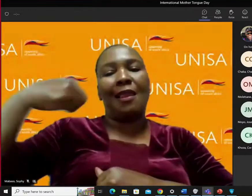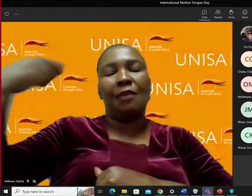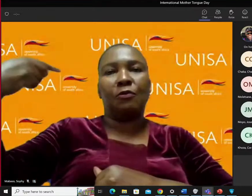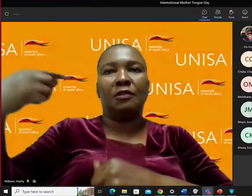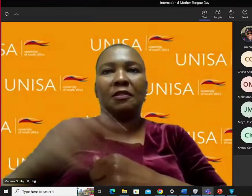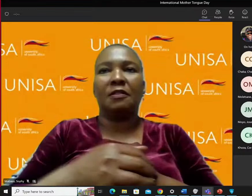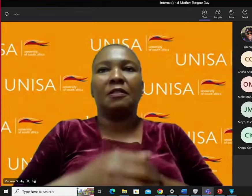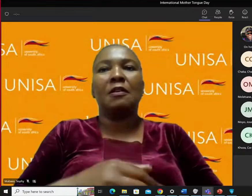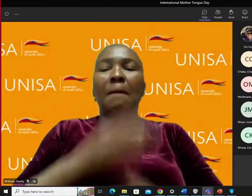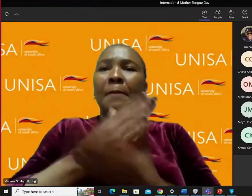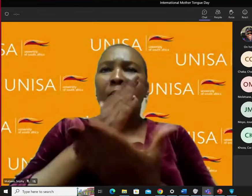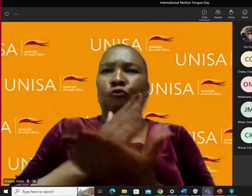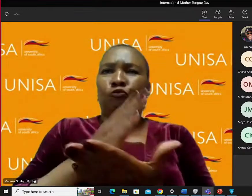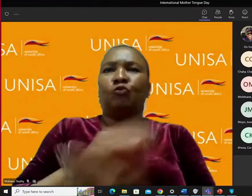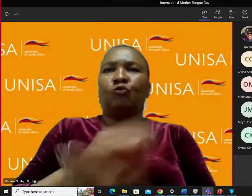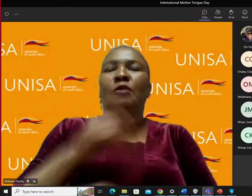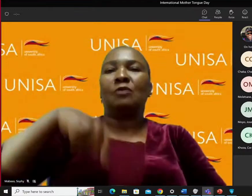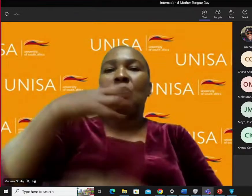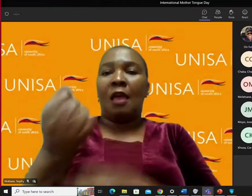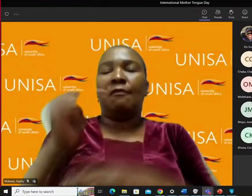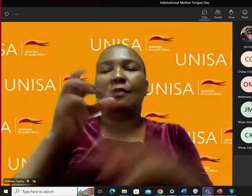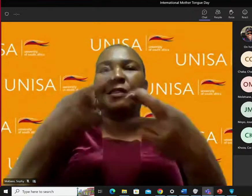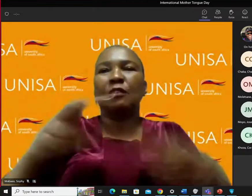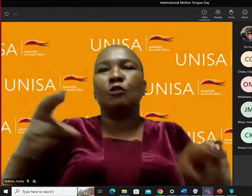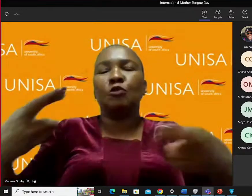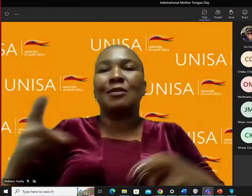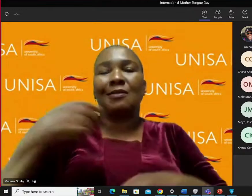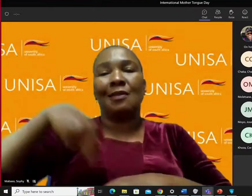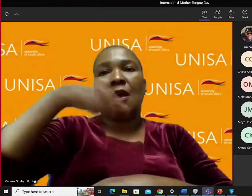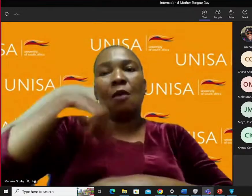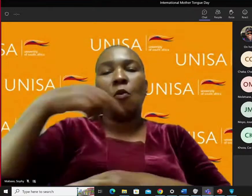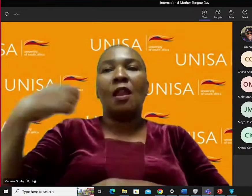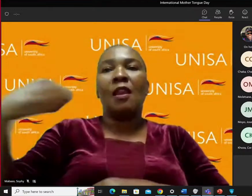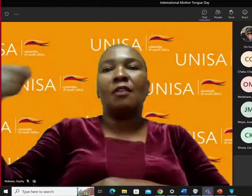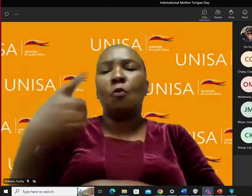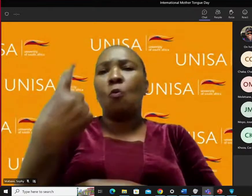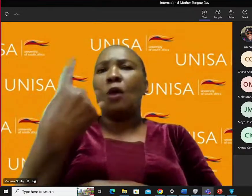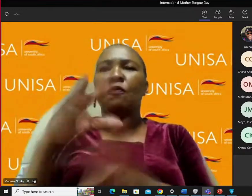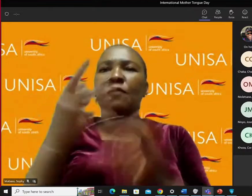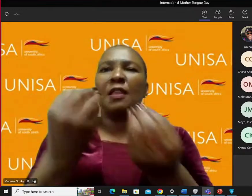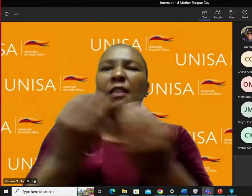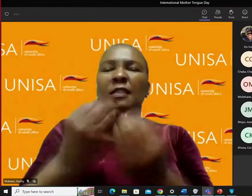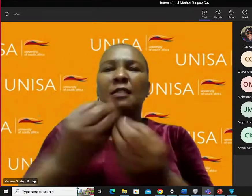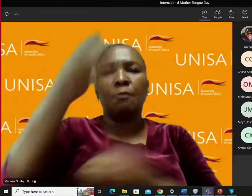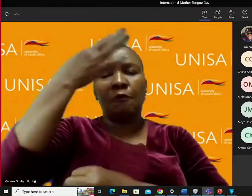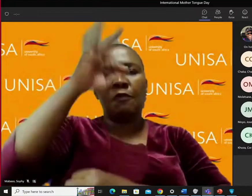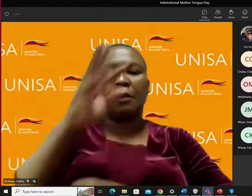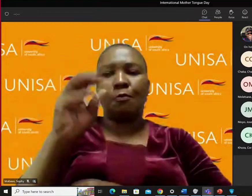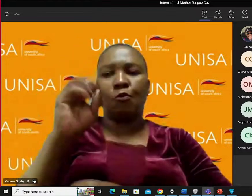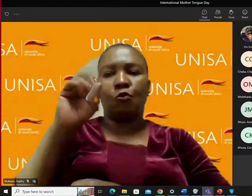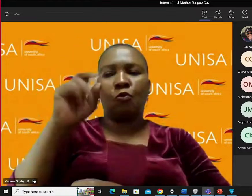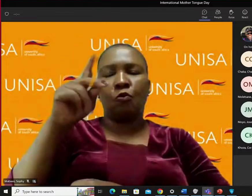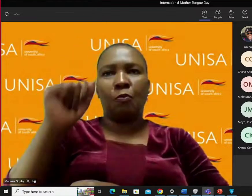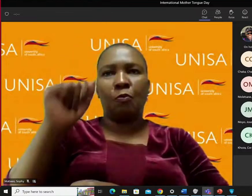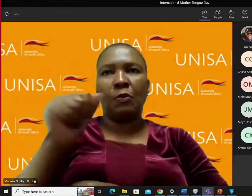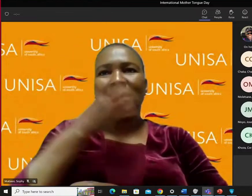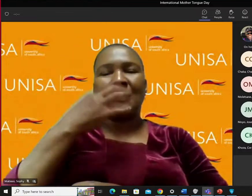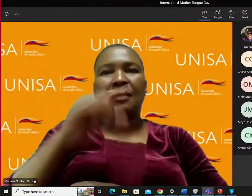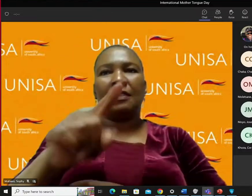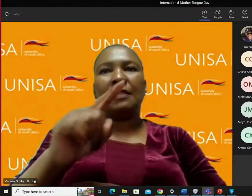and make sure that we have resources in our languages, because one of the things that Prof. Moropa said is that language is a barrier of